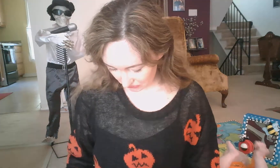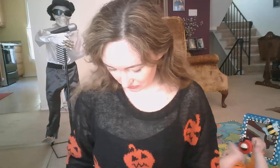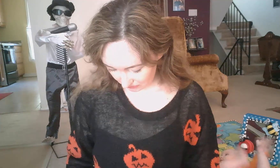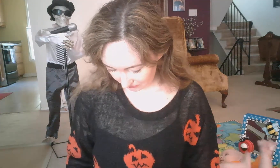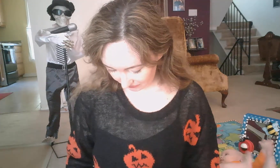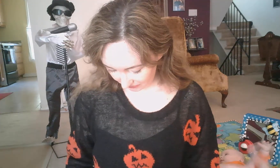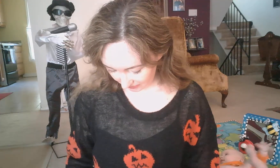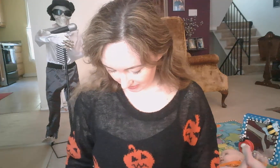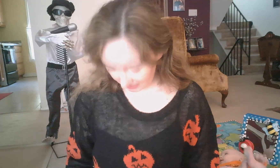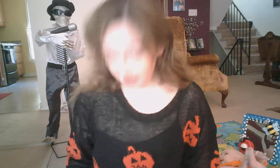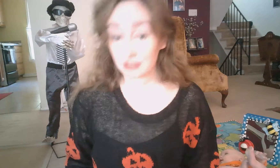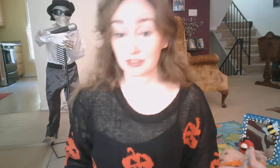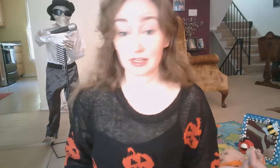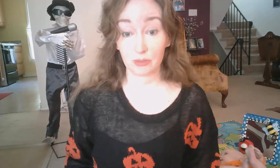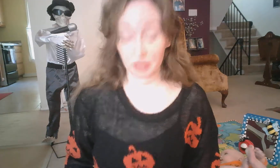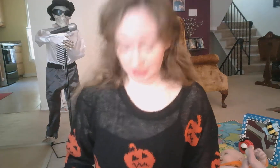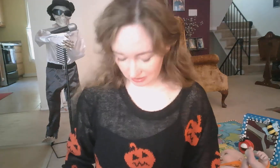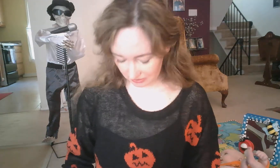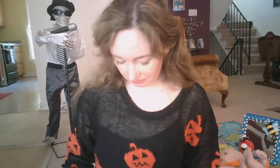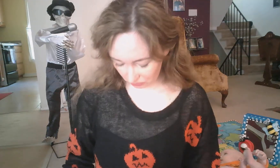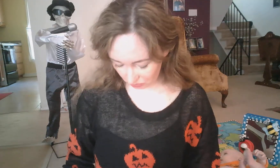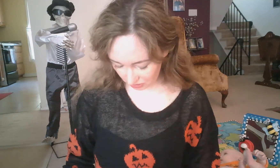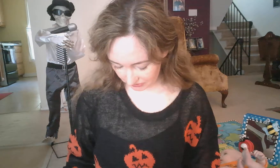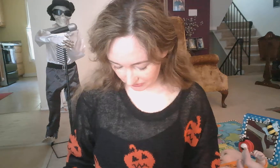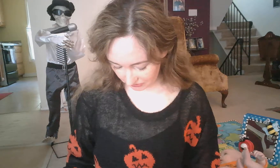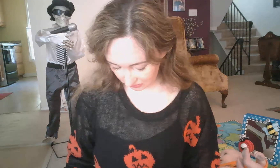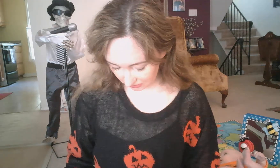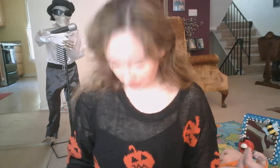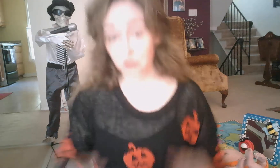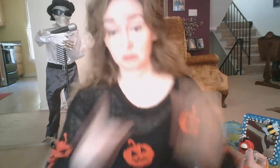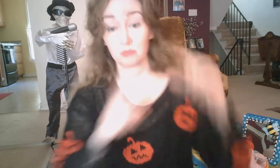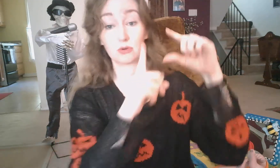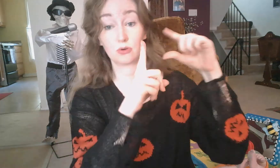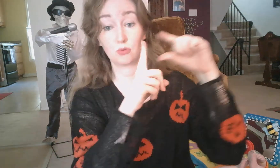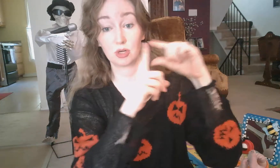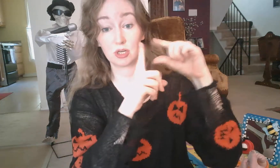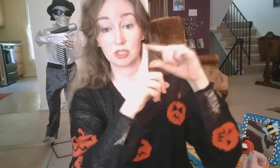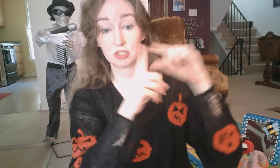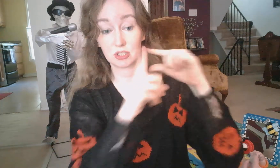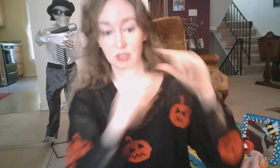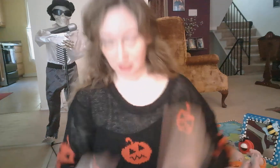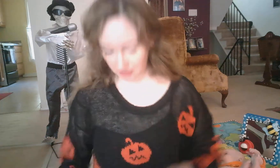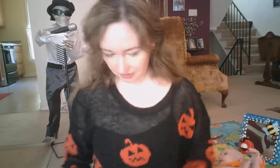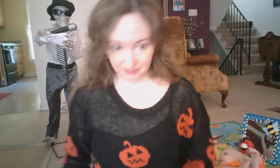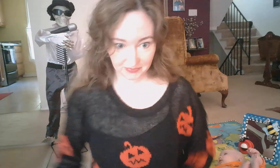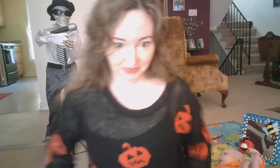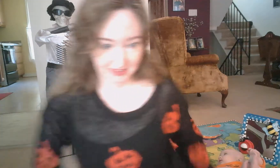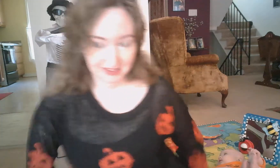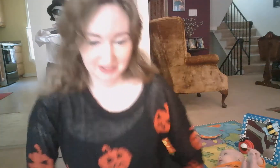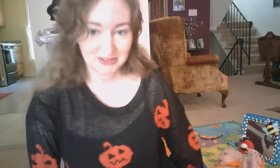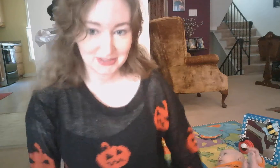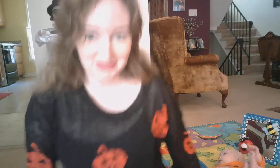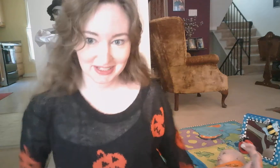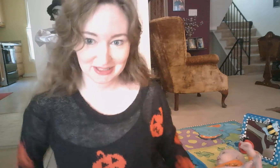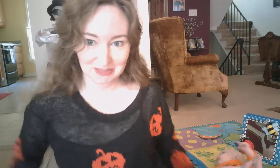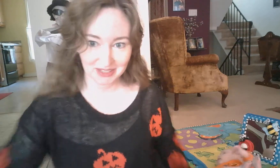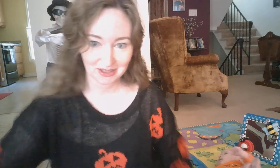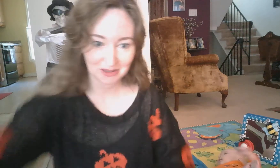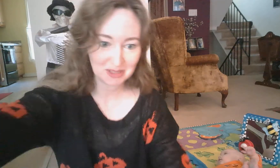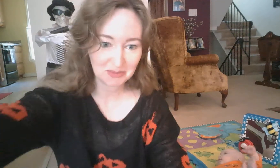So in addition to Halloween, here's some more words. Here's some more words. Can you still see Alex back there? I don't mean to